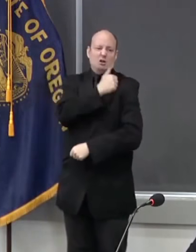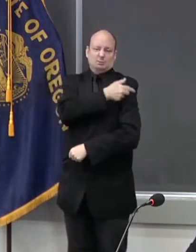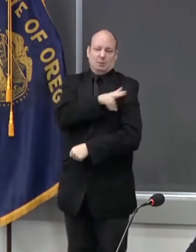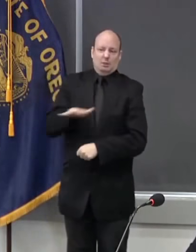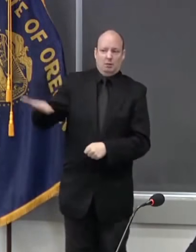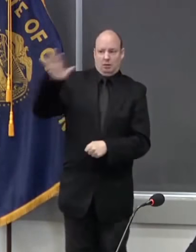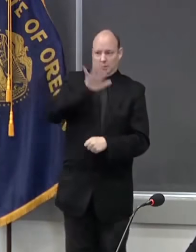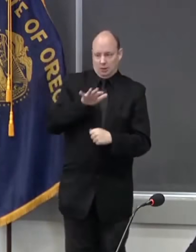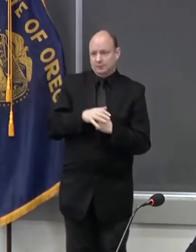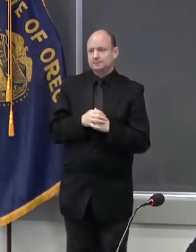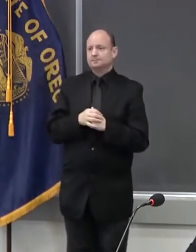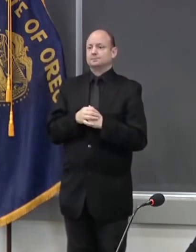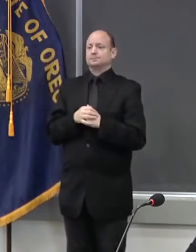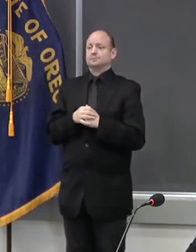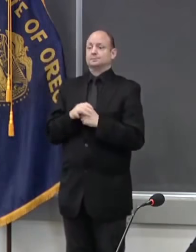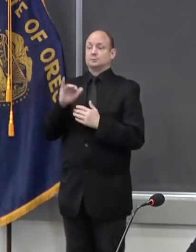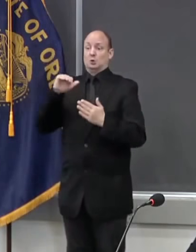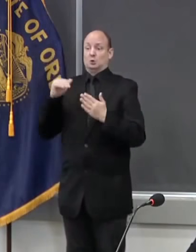Oregonians rose to